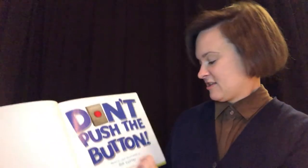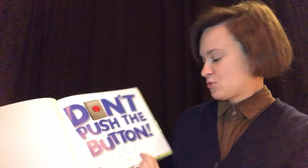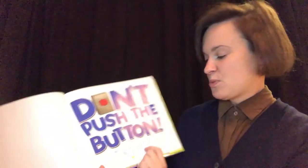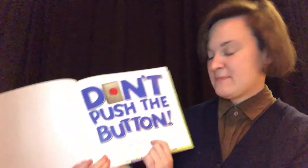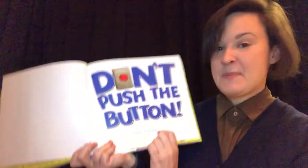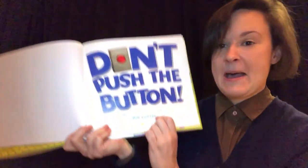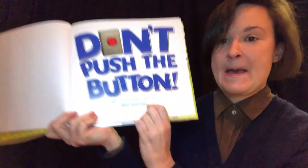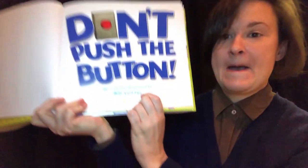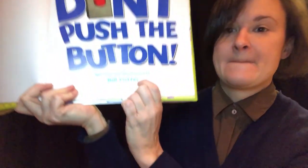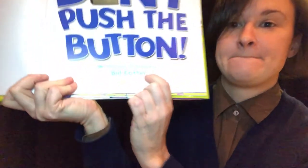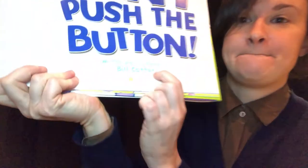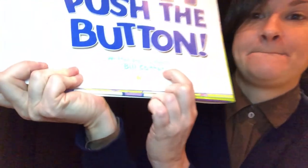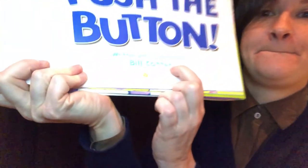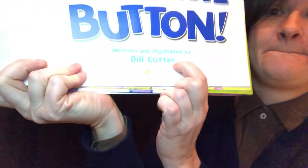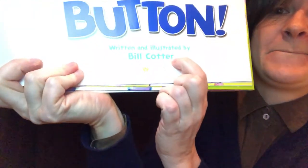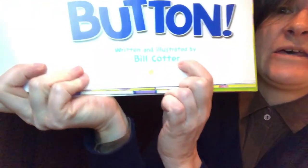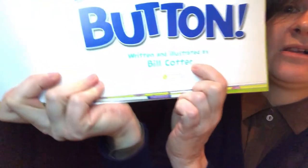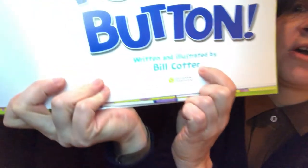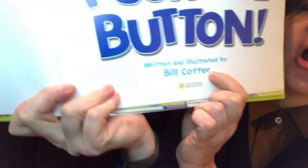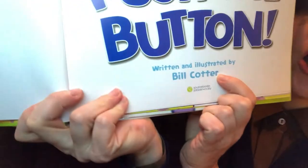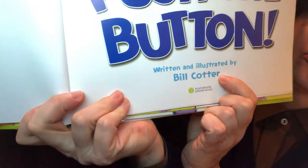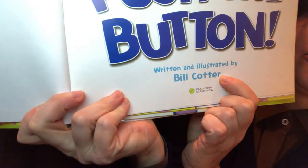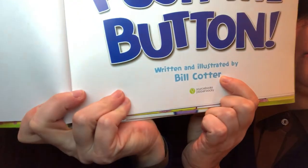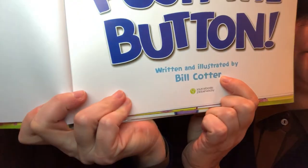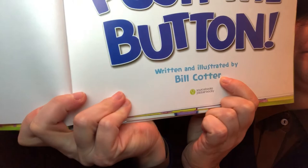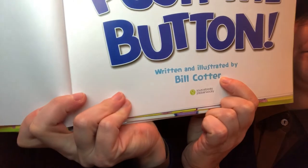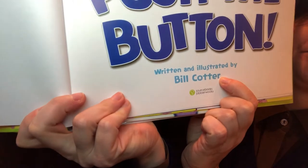It's written by Bill Cotter.